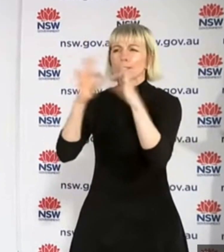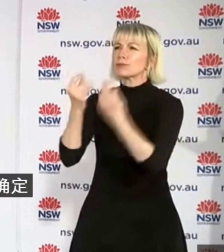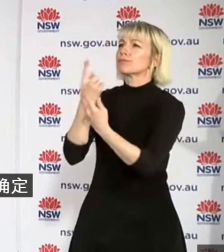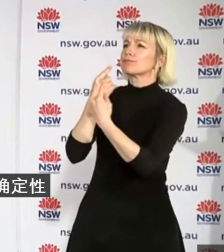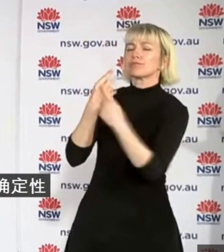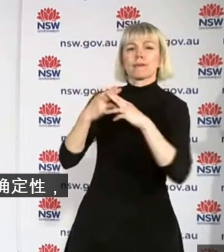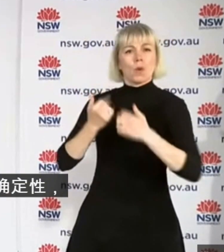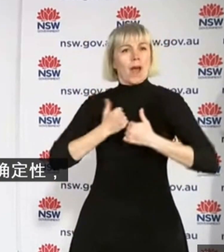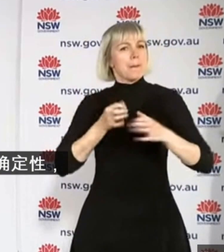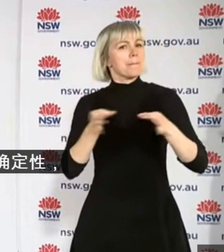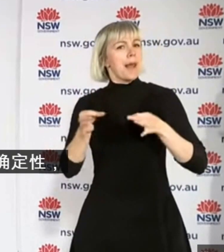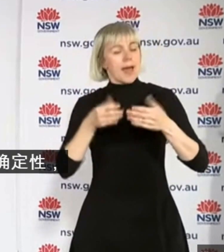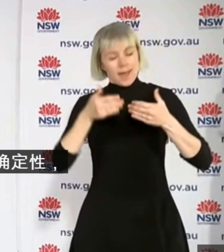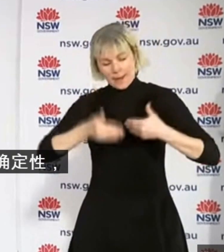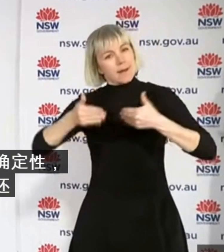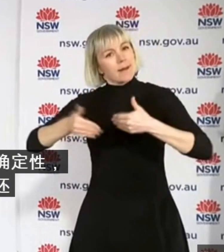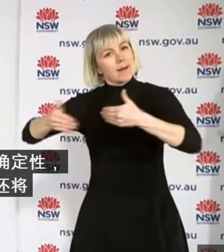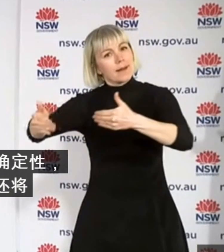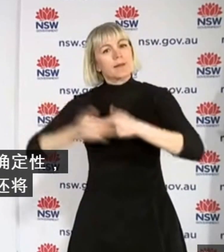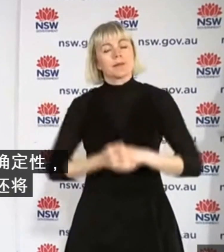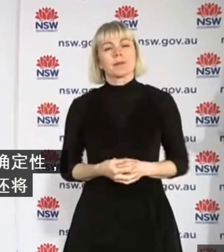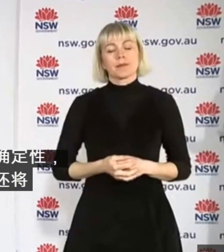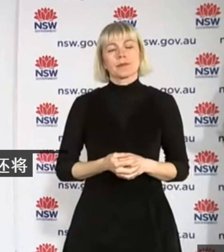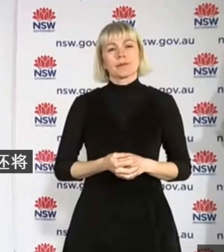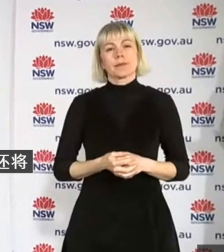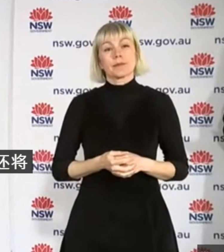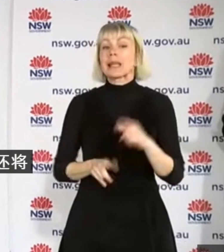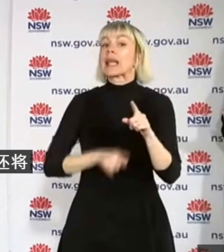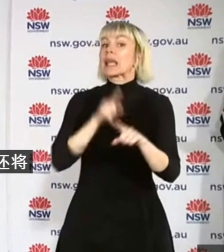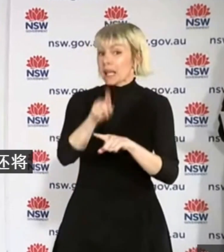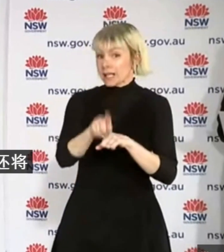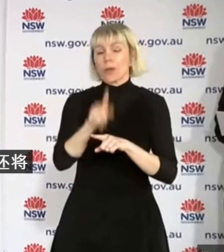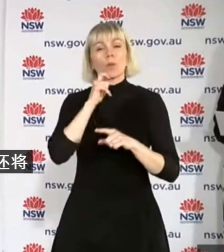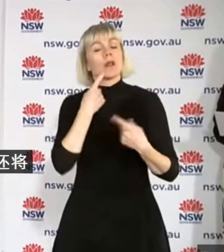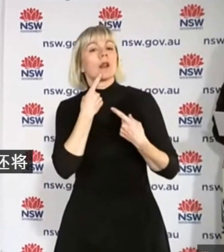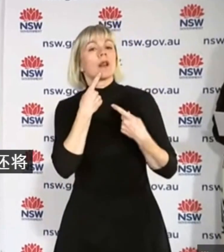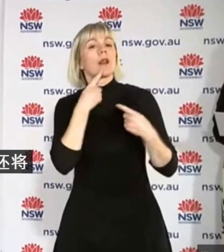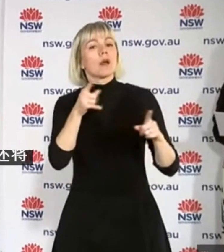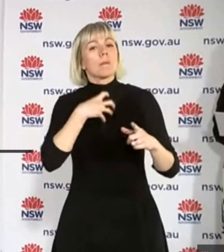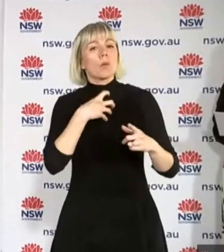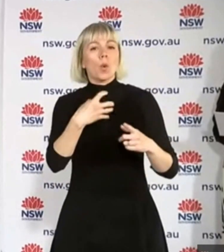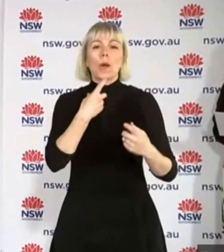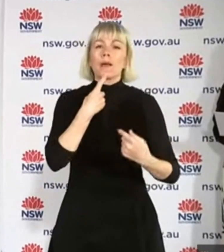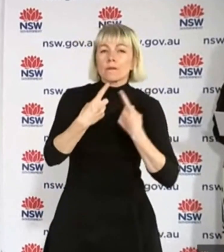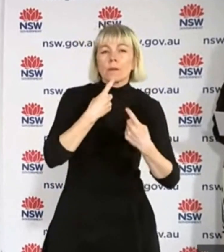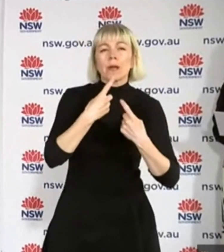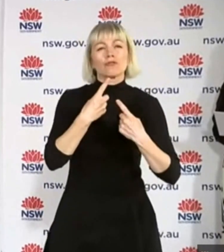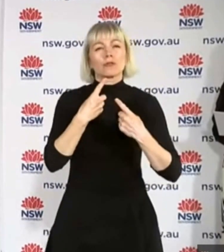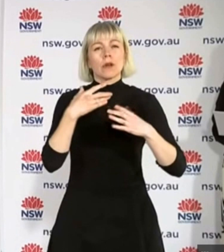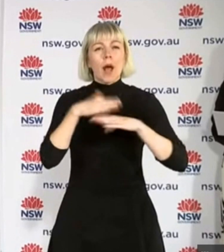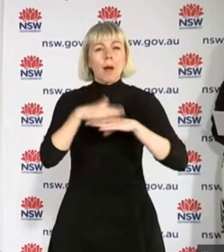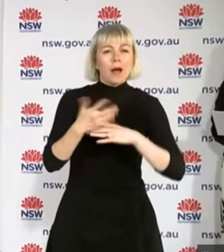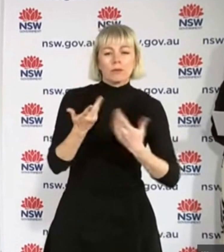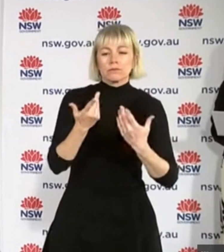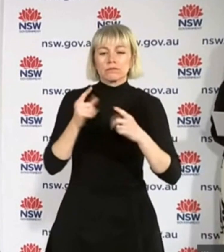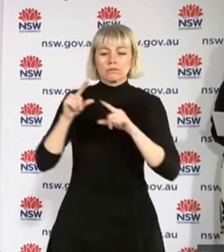individuals, and later this week or early next week we'll also be talking about some other details around what tracking and tracing